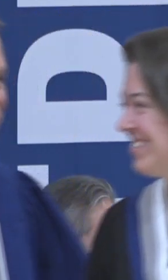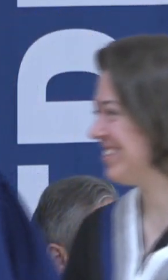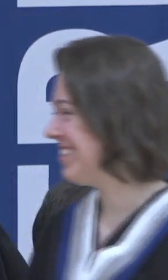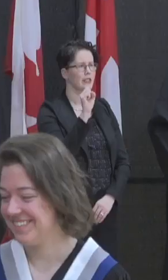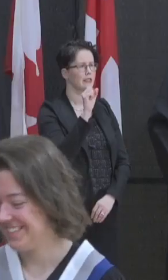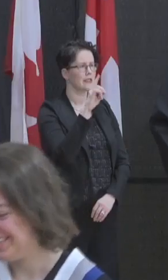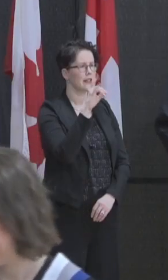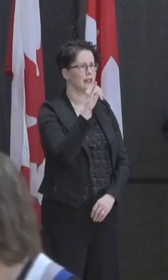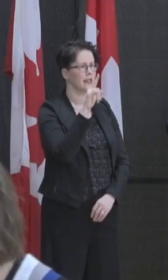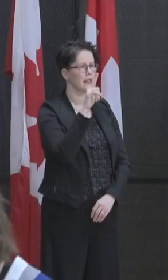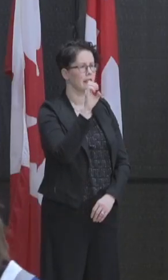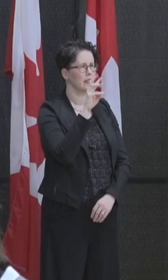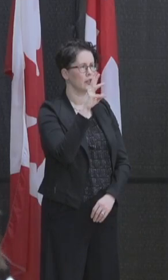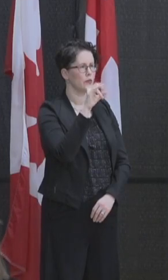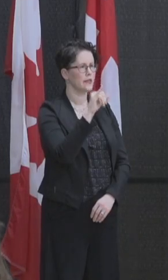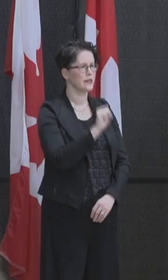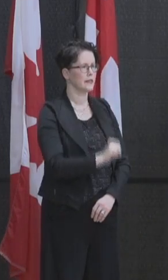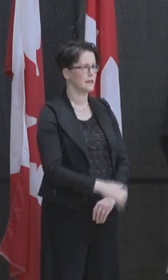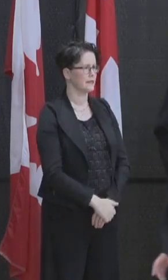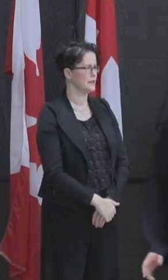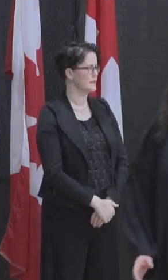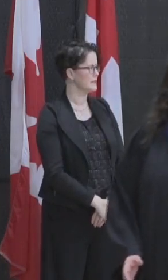Cassidy Lewis.